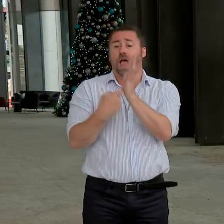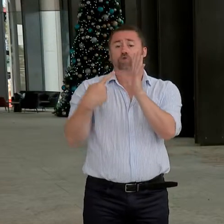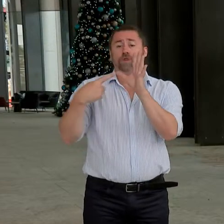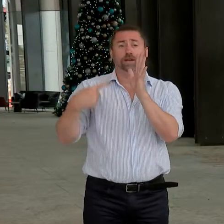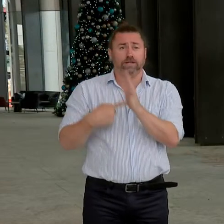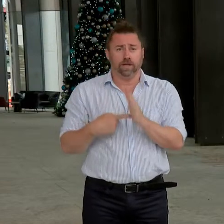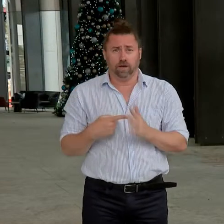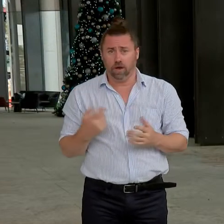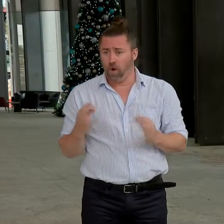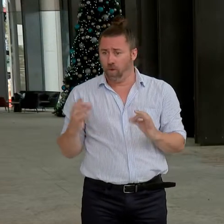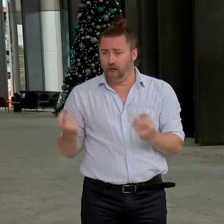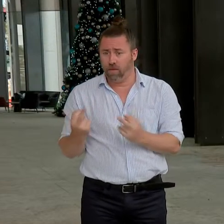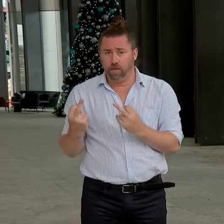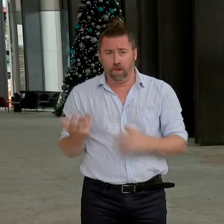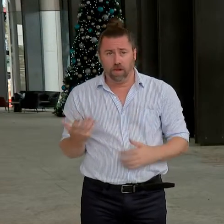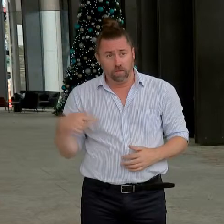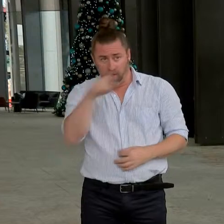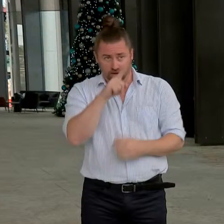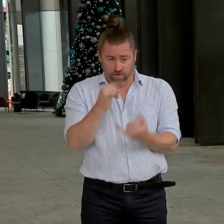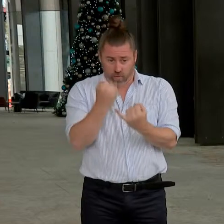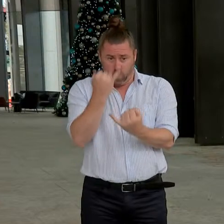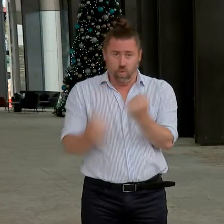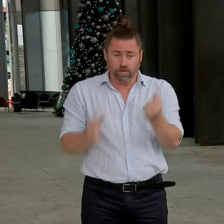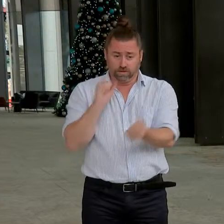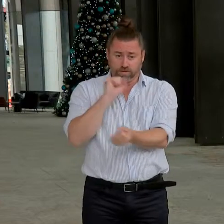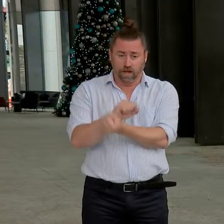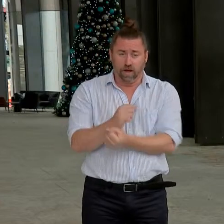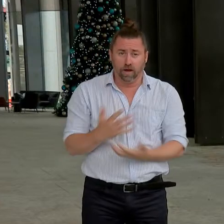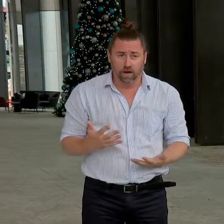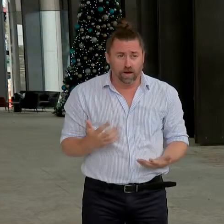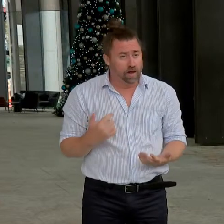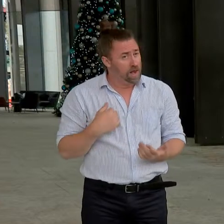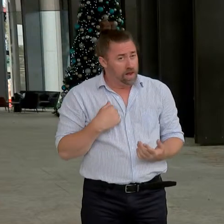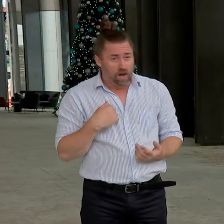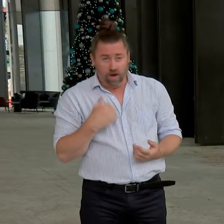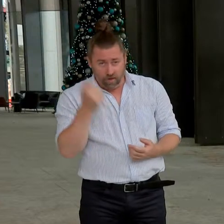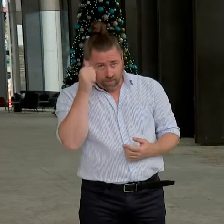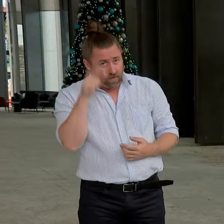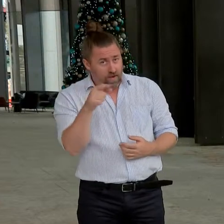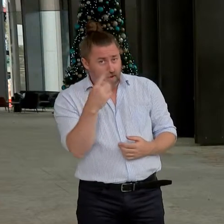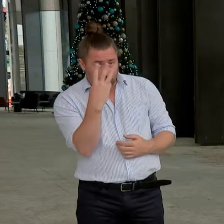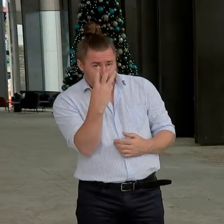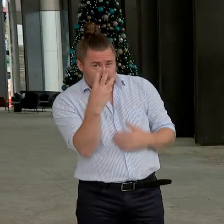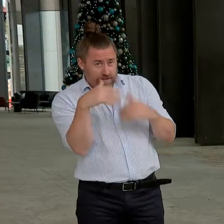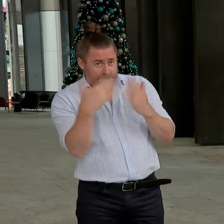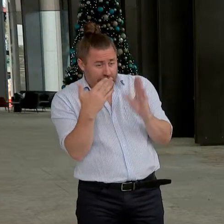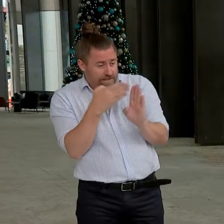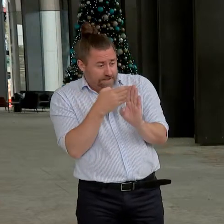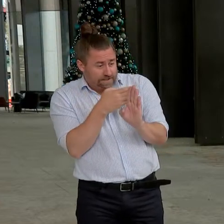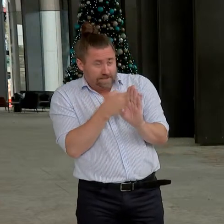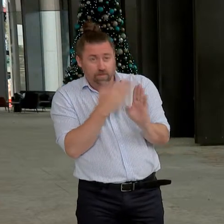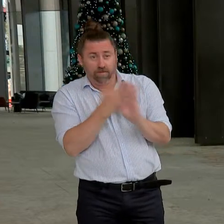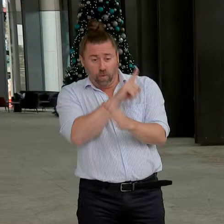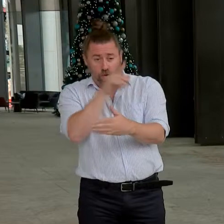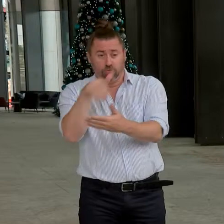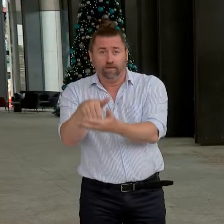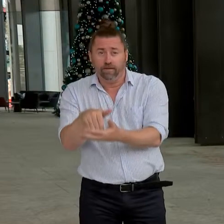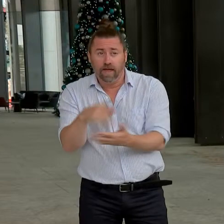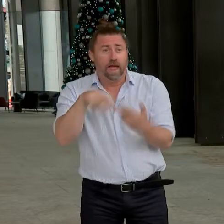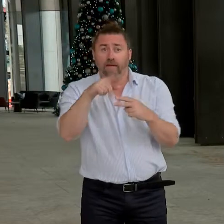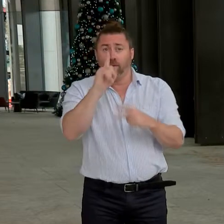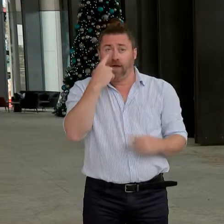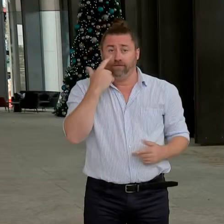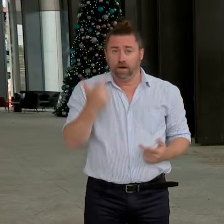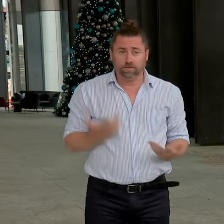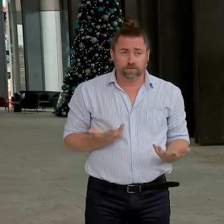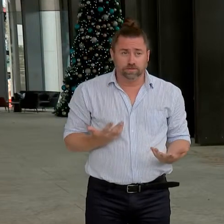available, because as we know, there's still that 72-hour window that you have to have the test. If they can't find a RAT test anywhere, then they're still